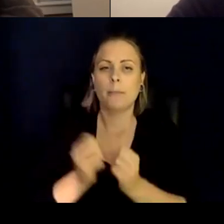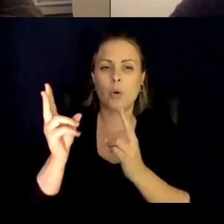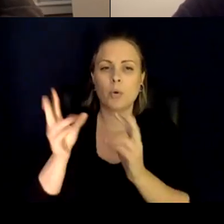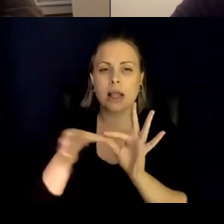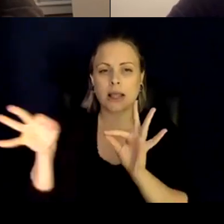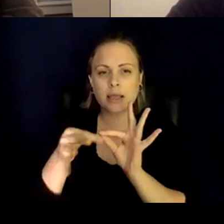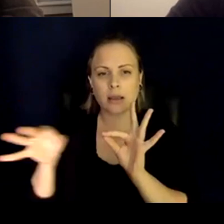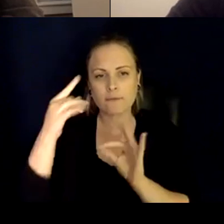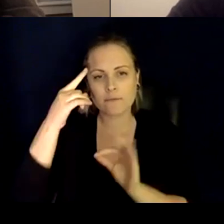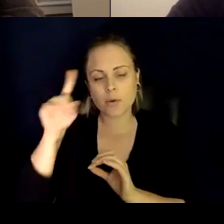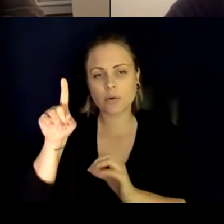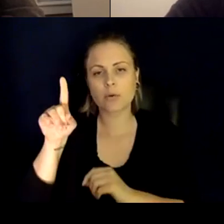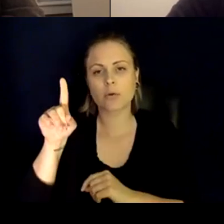for